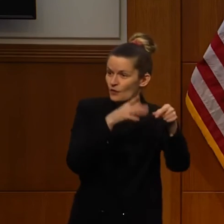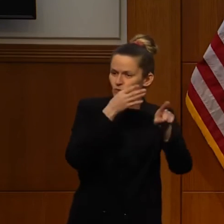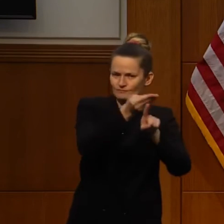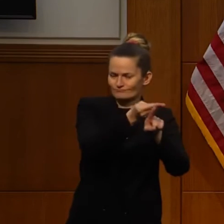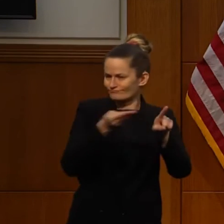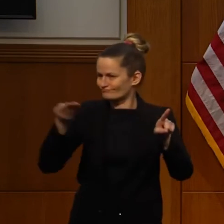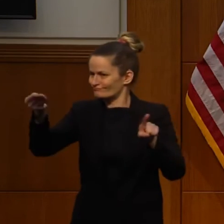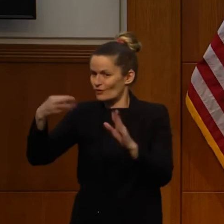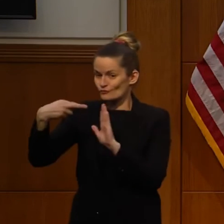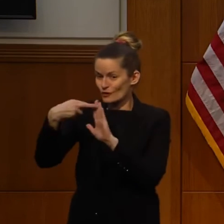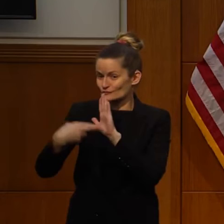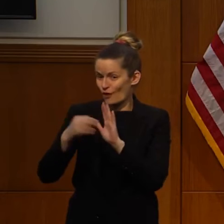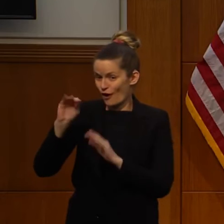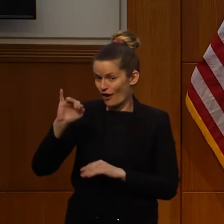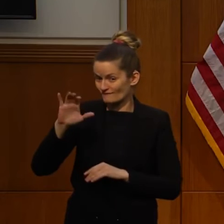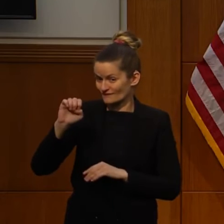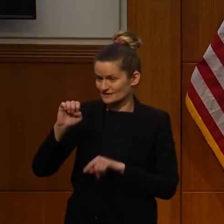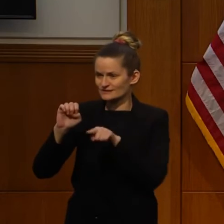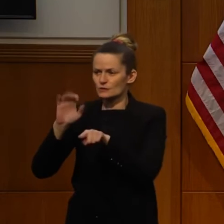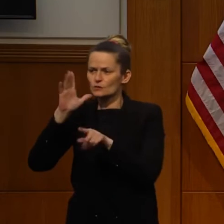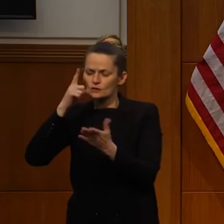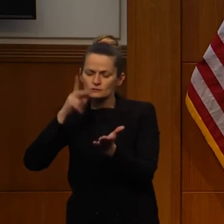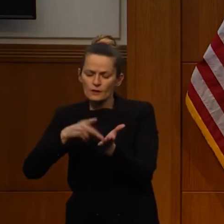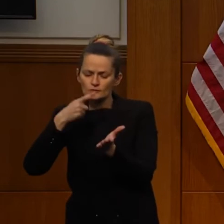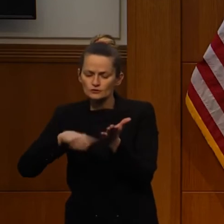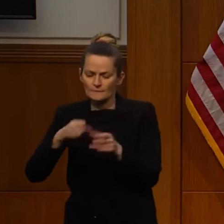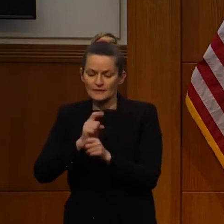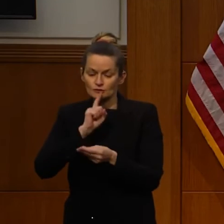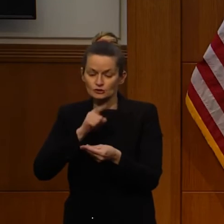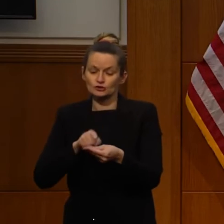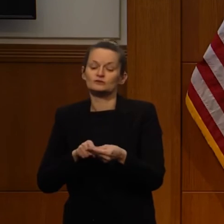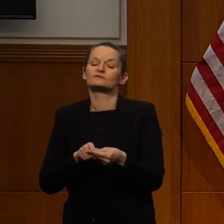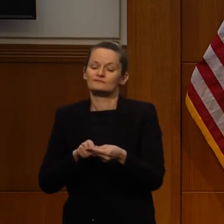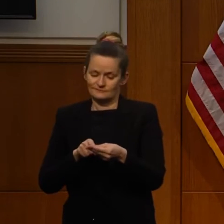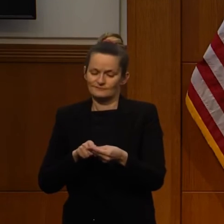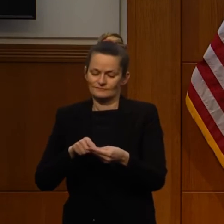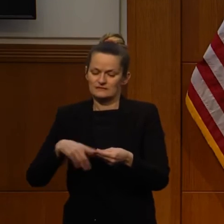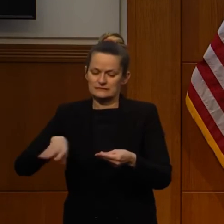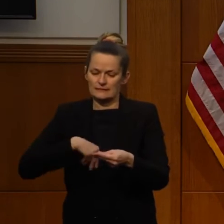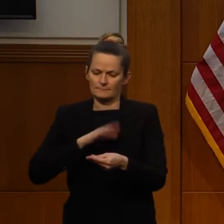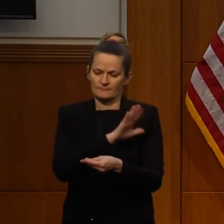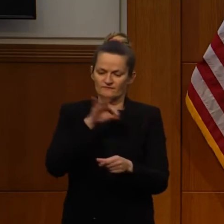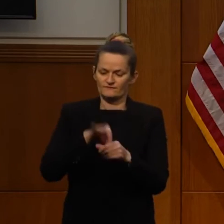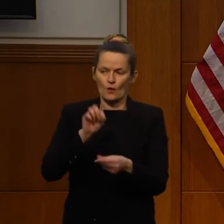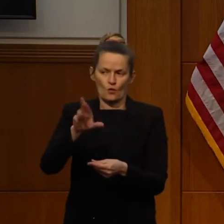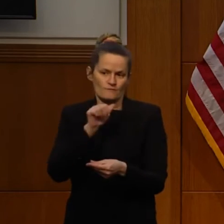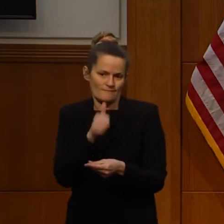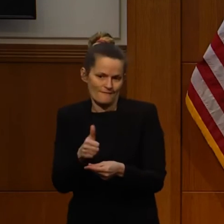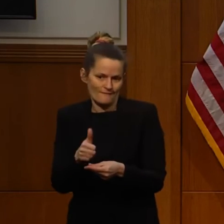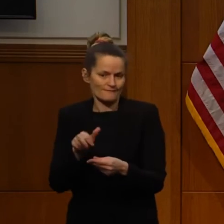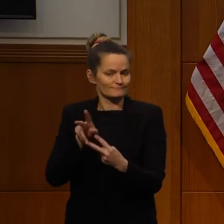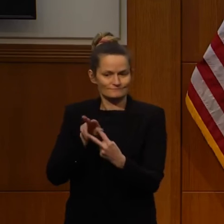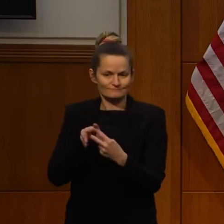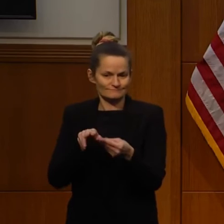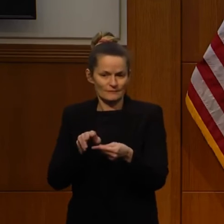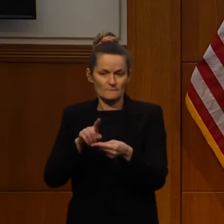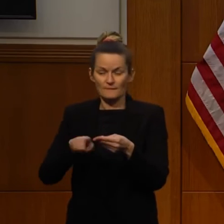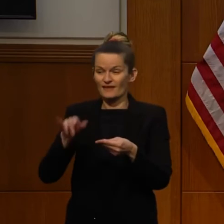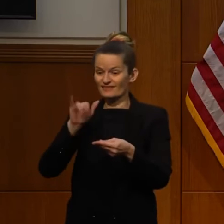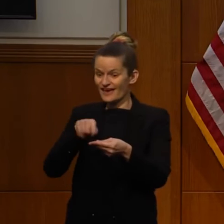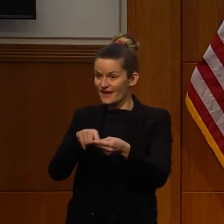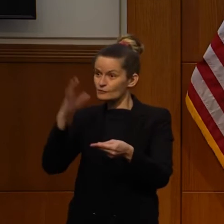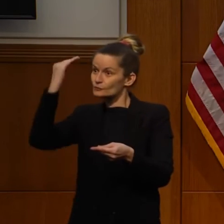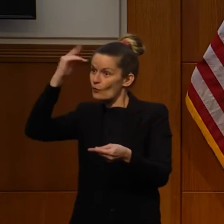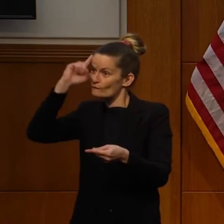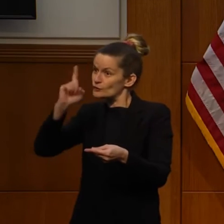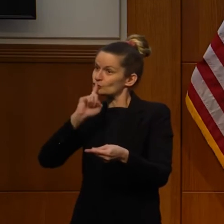board at the provisional ballot meetings. So you're not going to know the results of that probably until closer to Monday of next week.